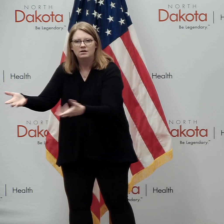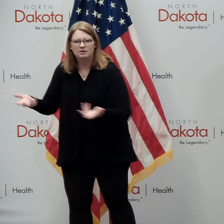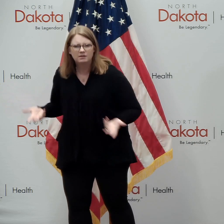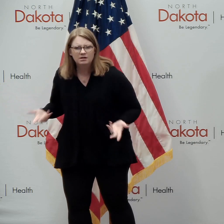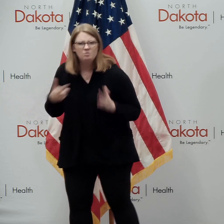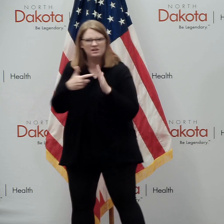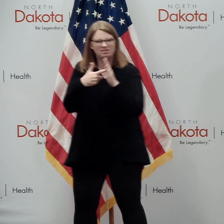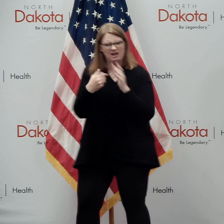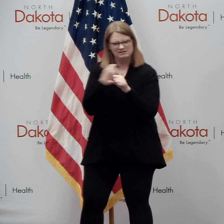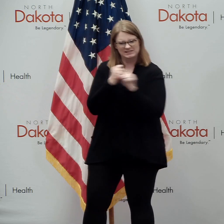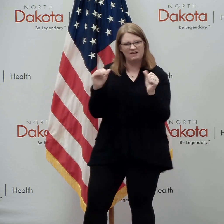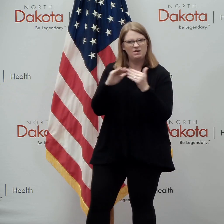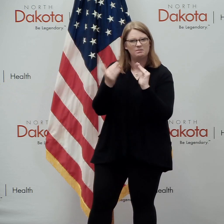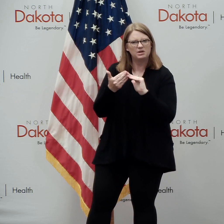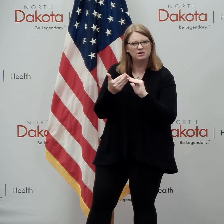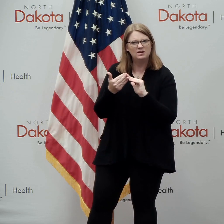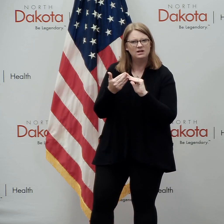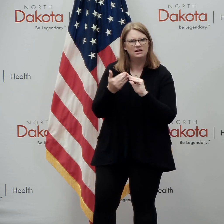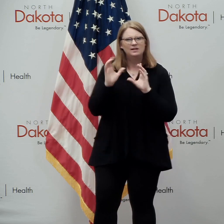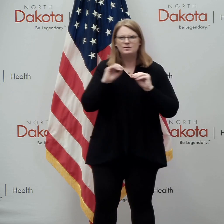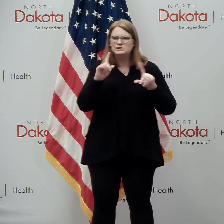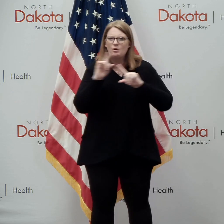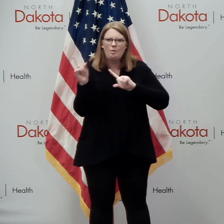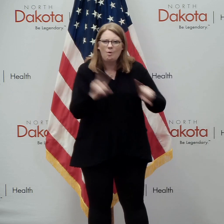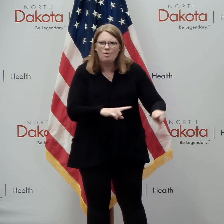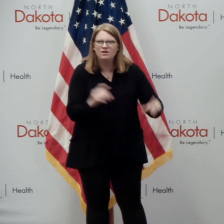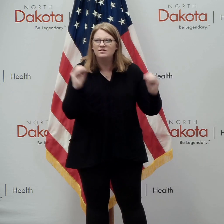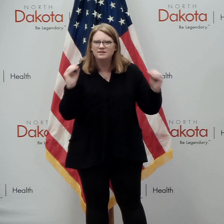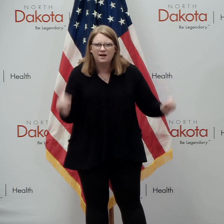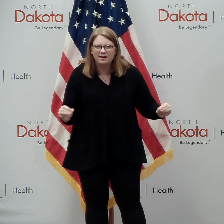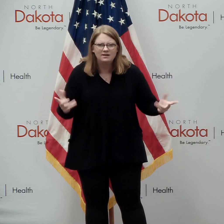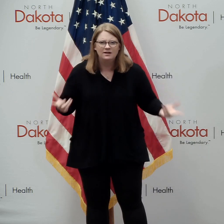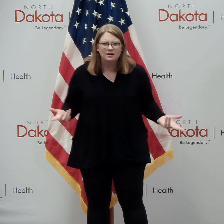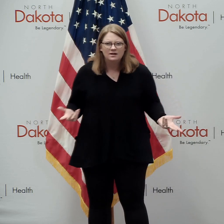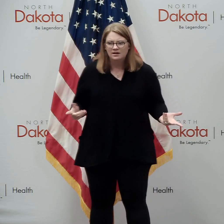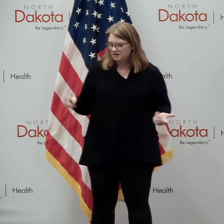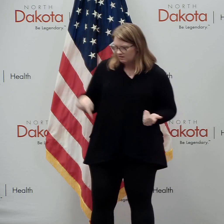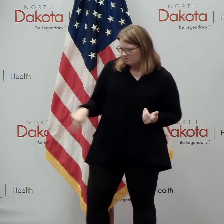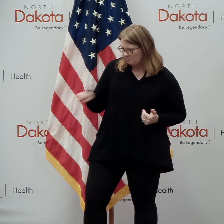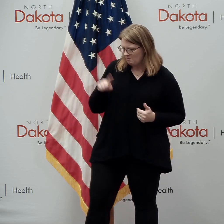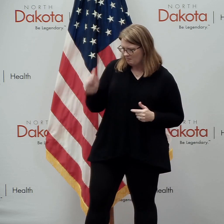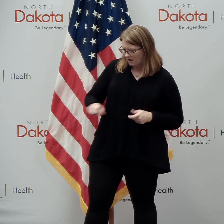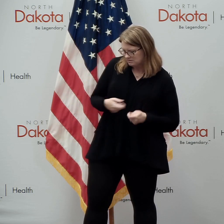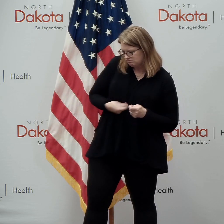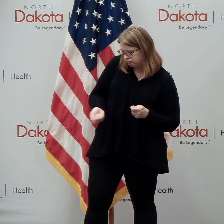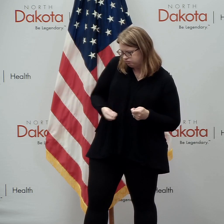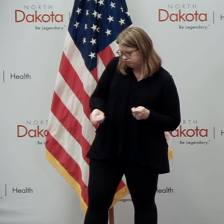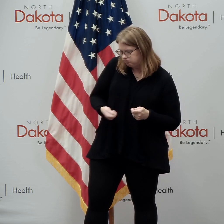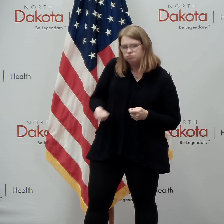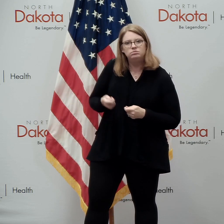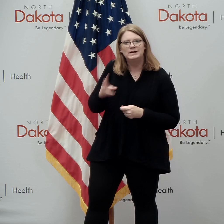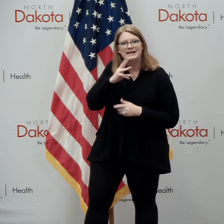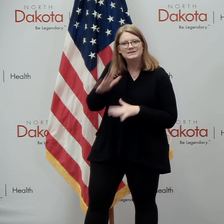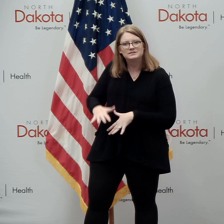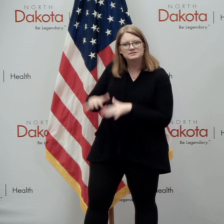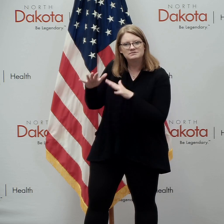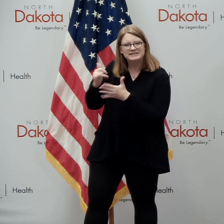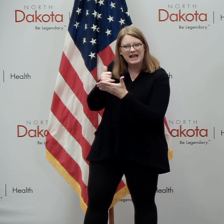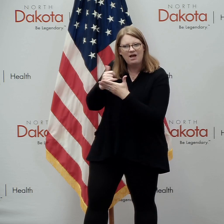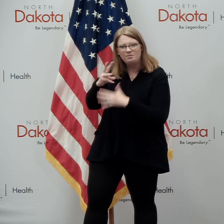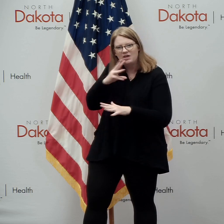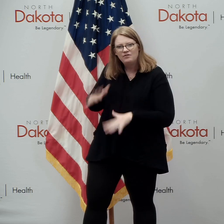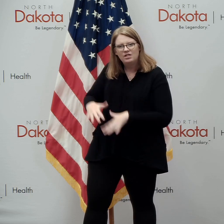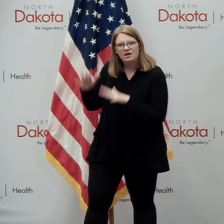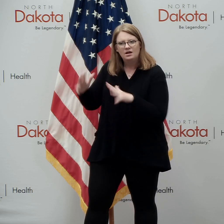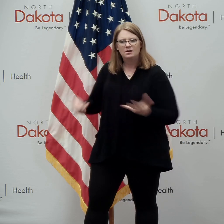community. There was no order that said, thou must fill X number of sandbags. People did it. And nobody said, oh,